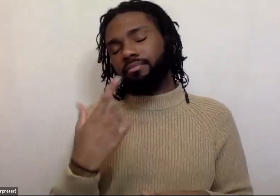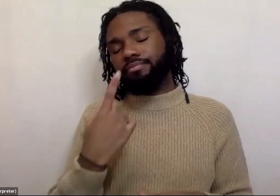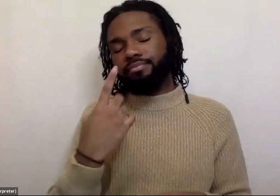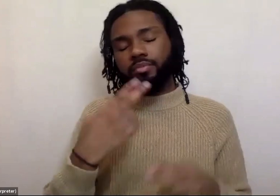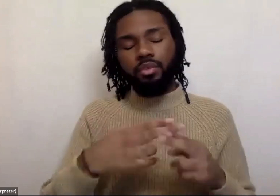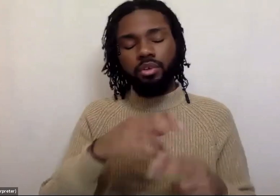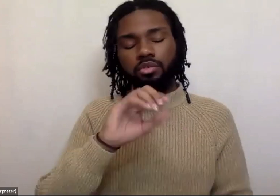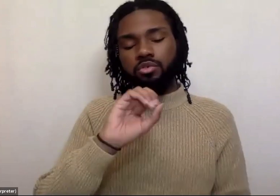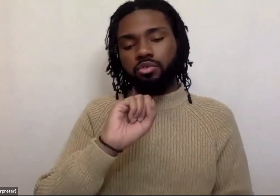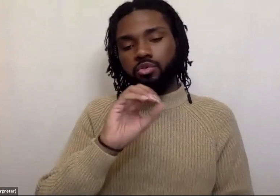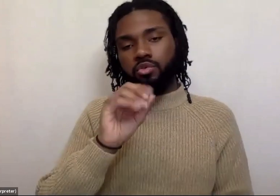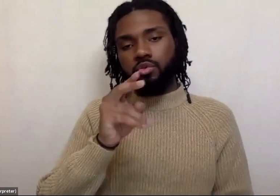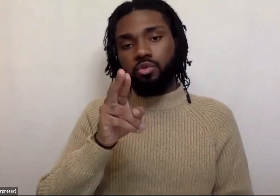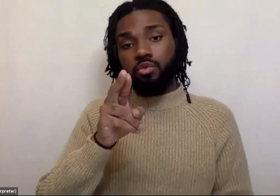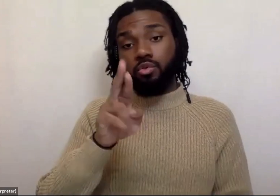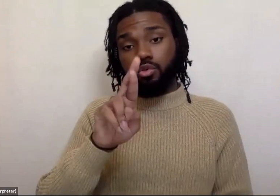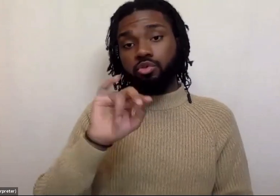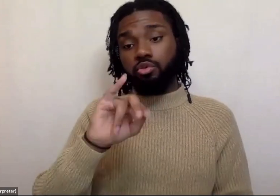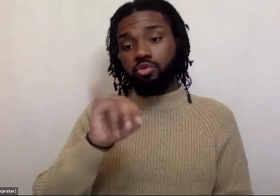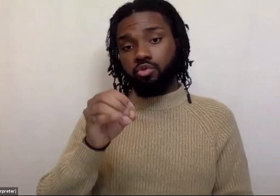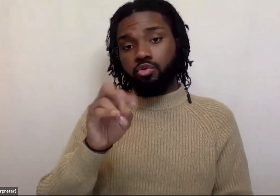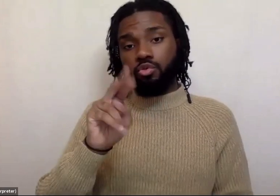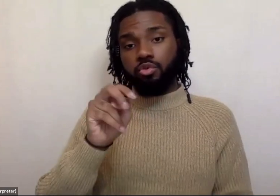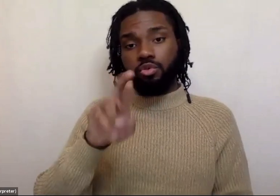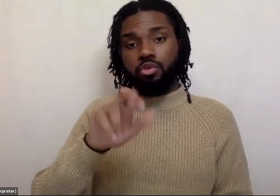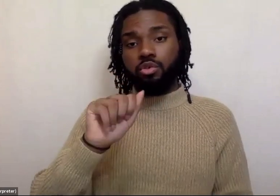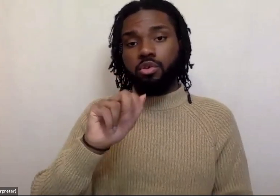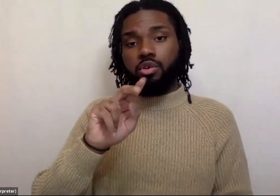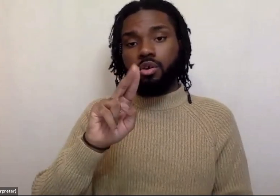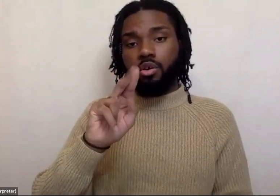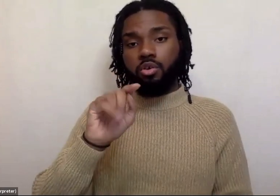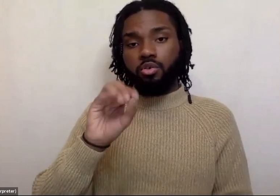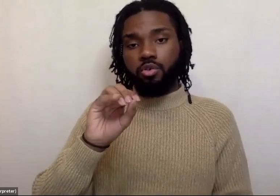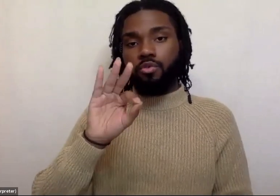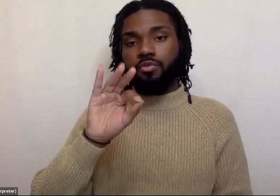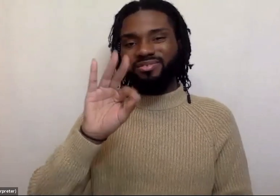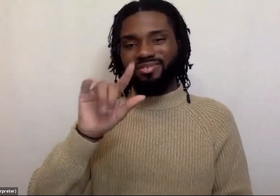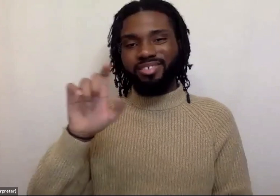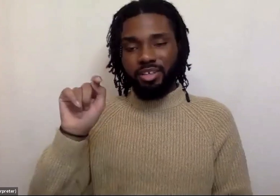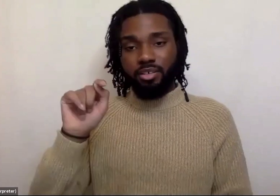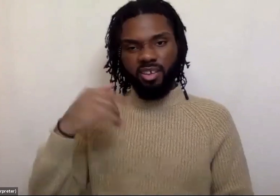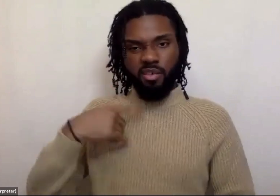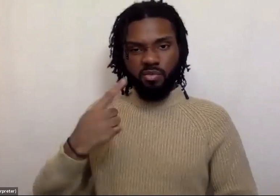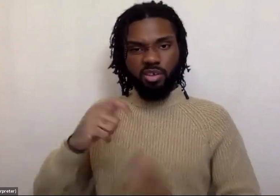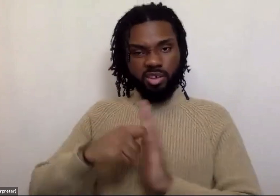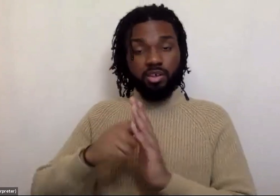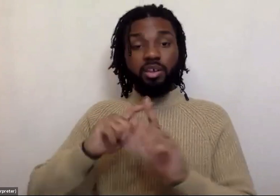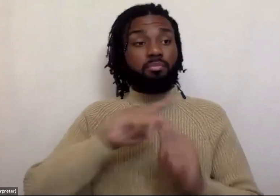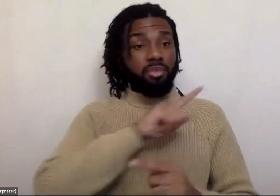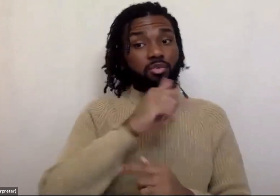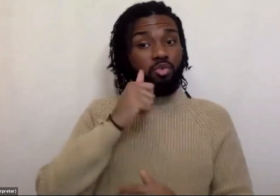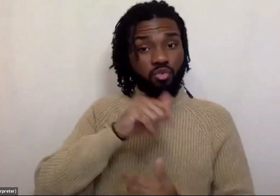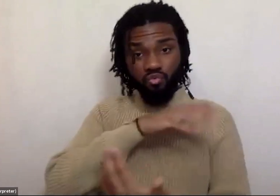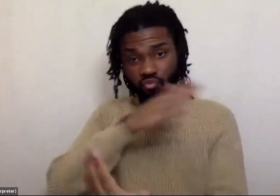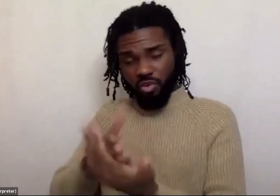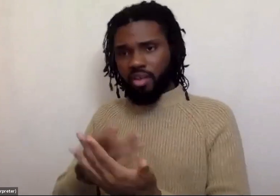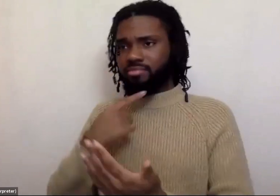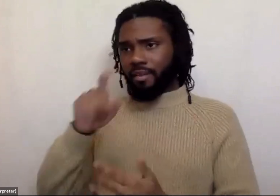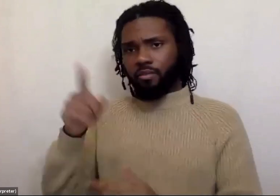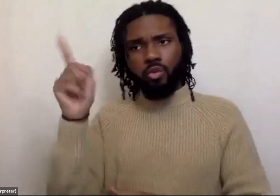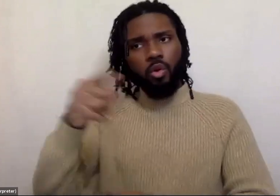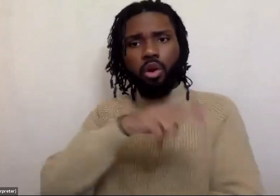Auto Fleet. And so I had one of the keys, and she says, we got to go down to the hospital because the McGee brothers